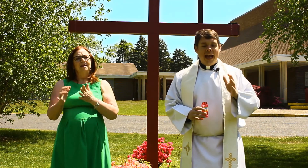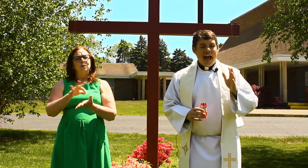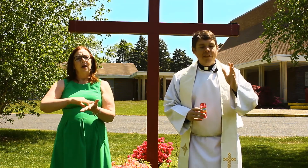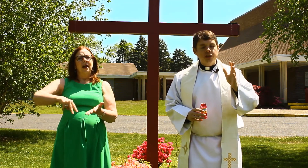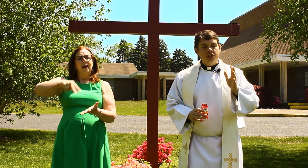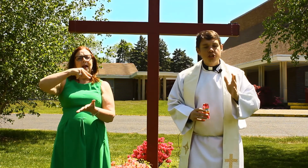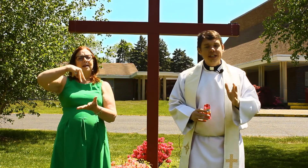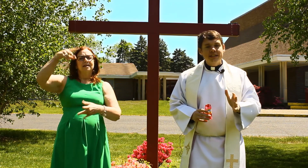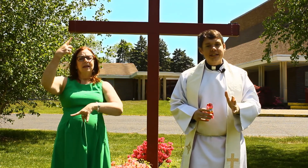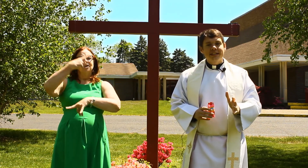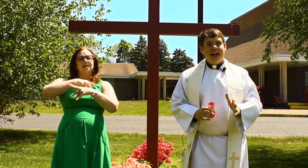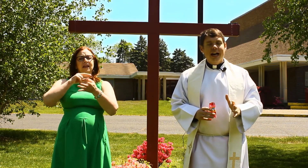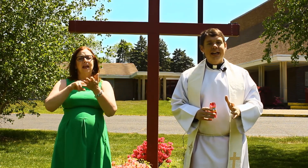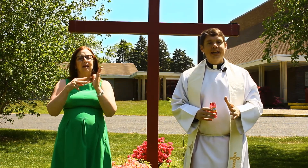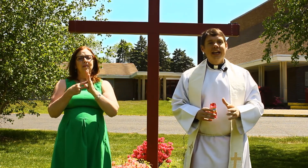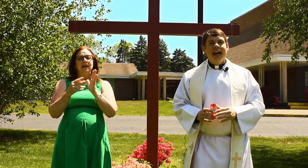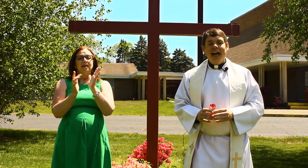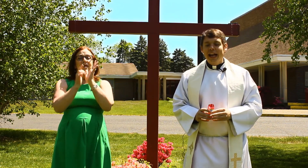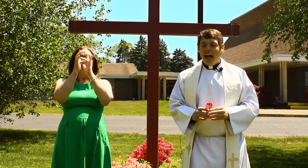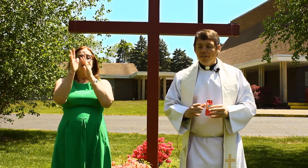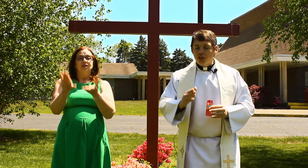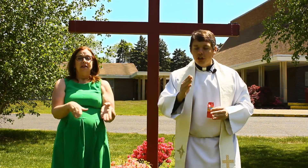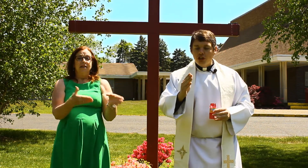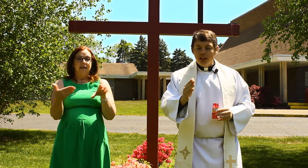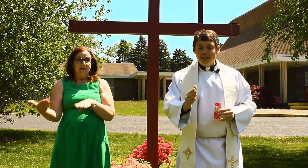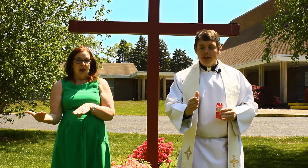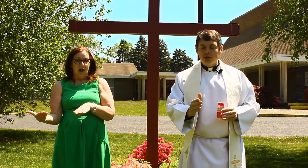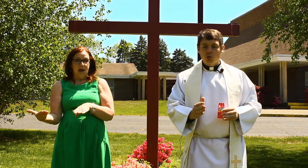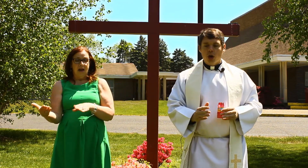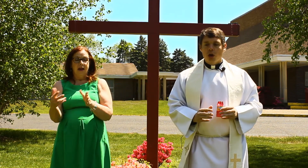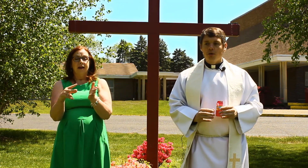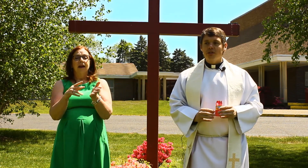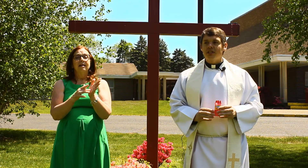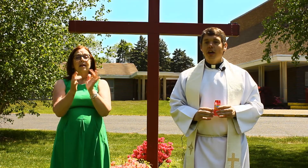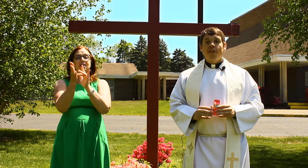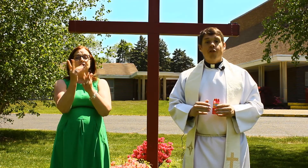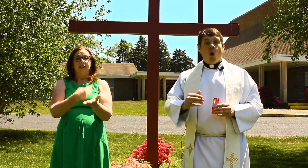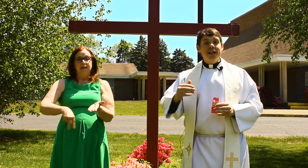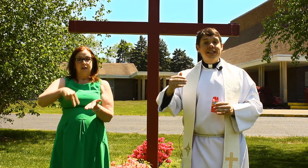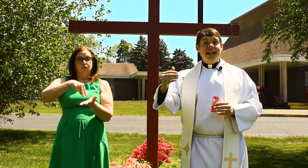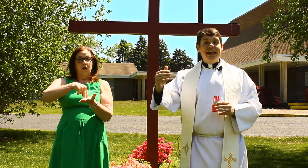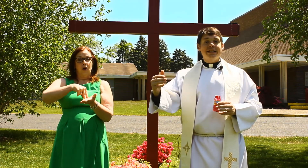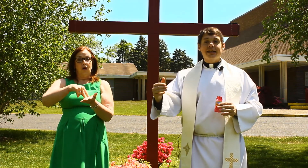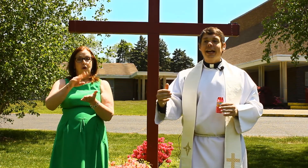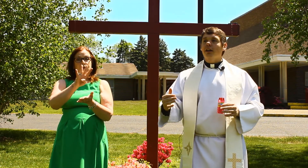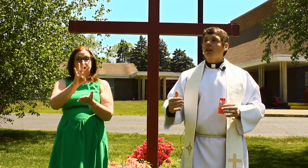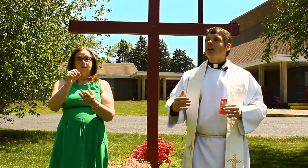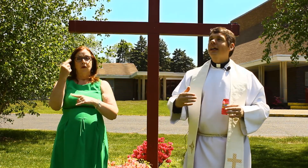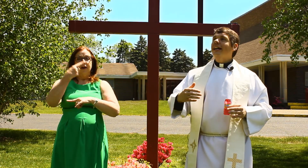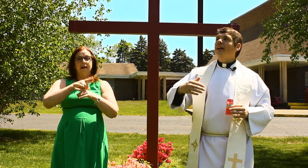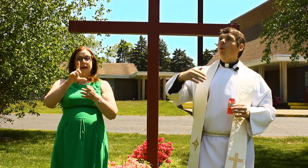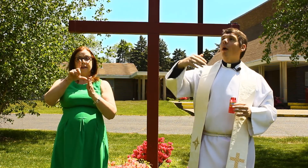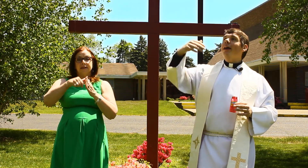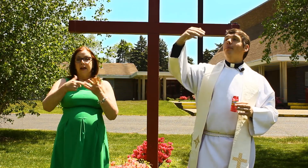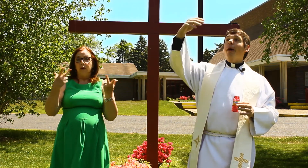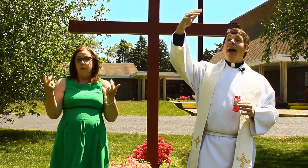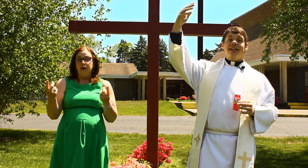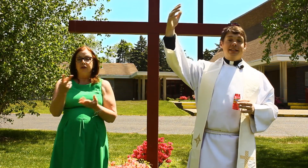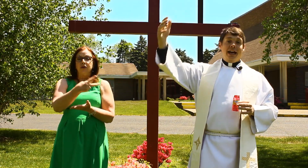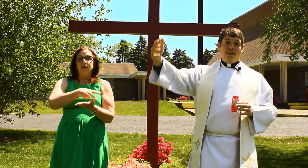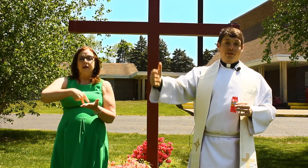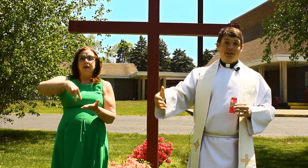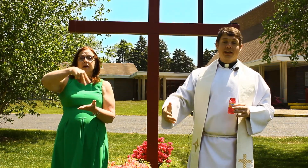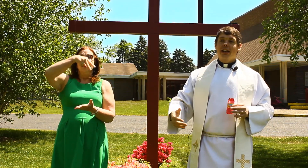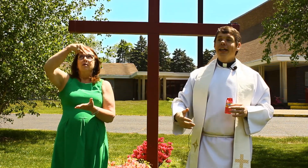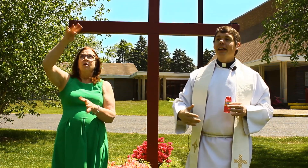that after Jesus died and after Jesus rose, 40 days later, he went back